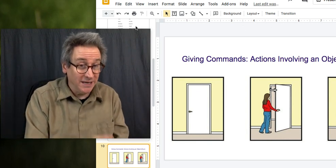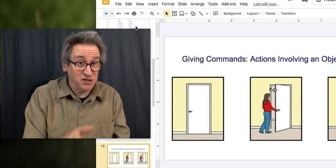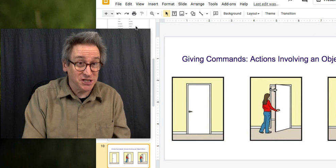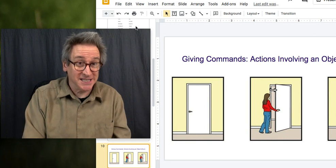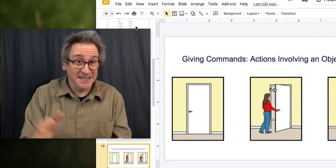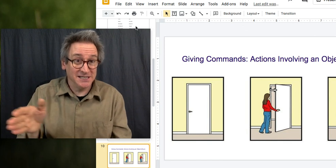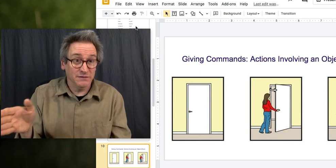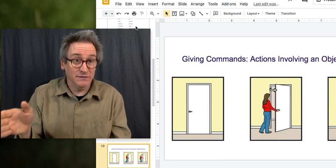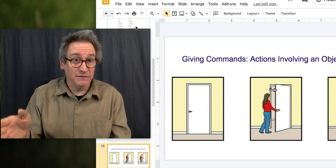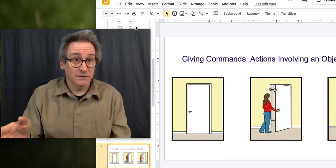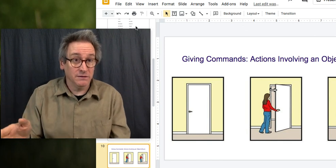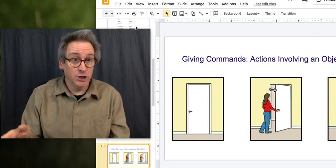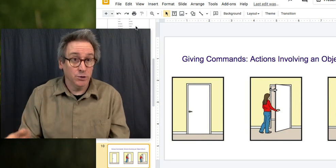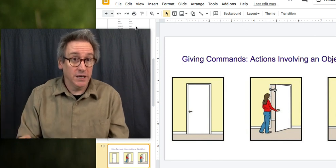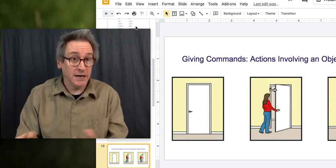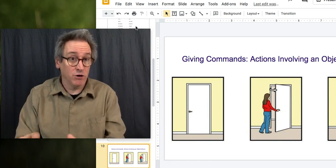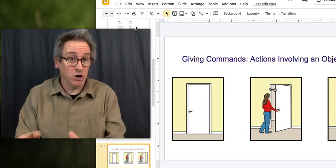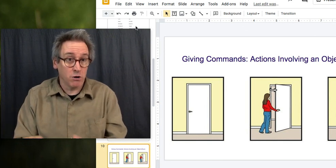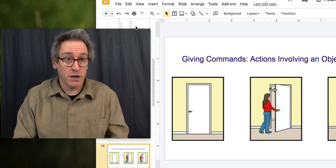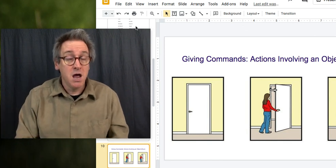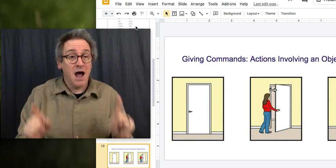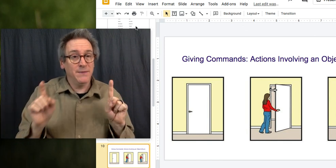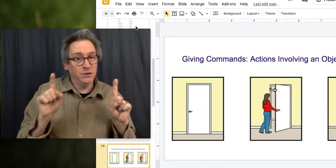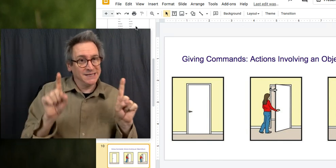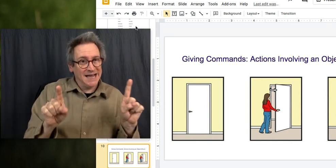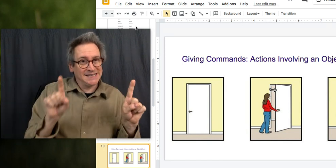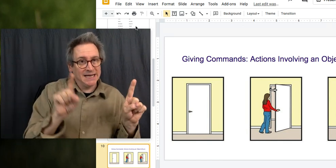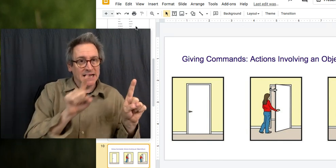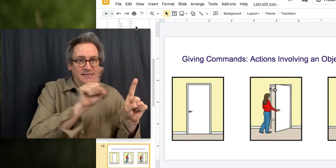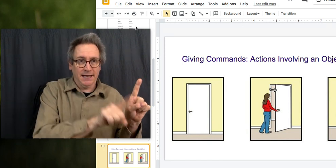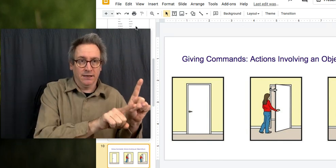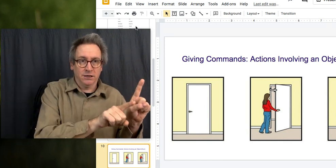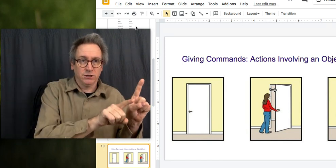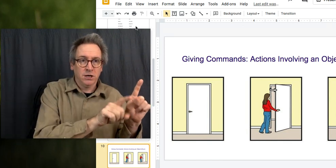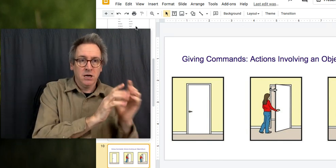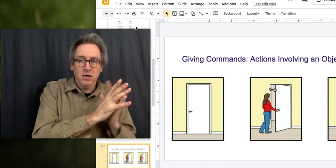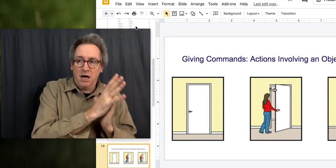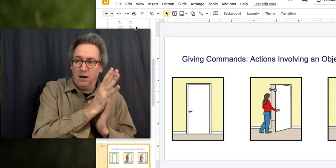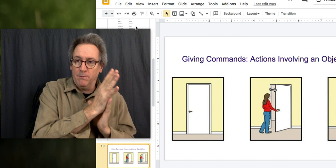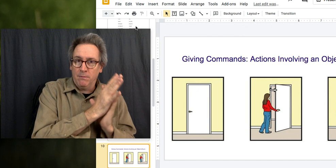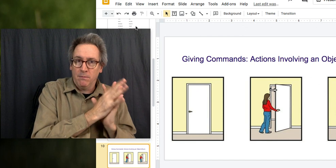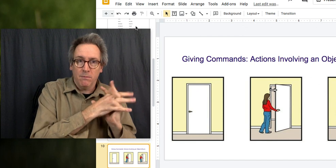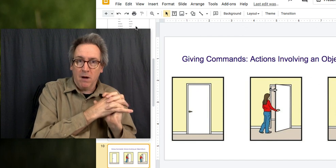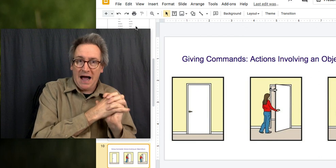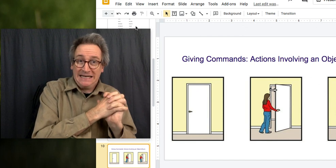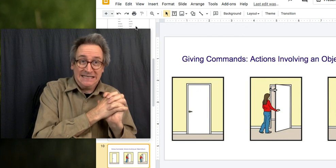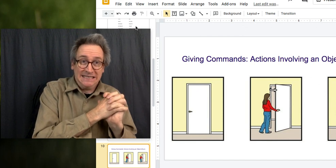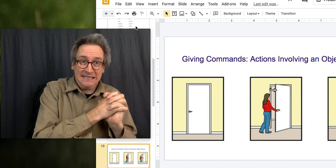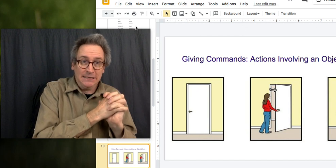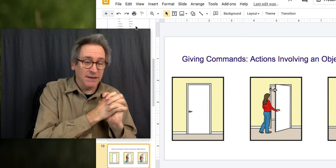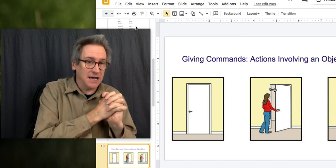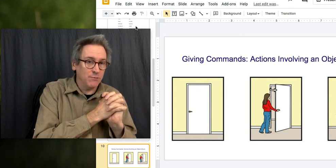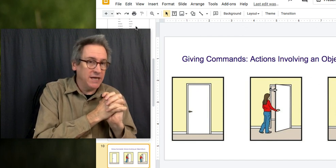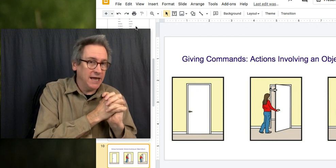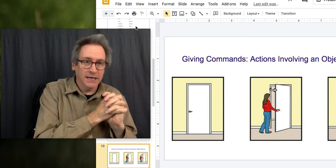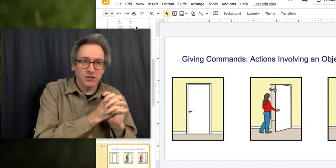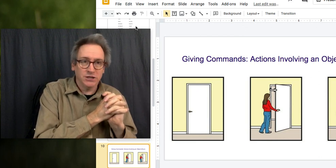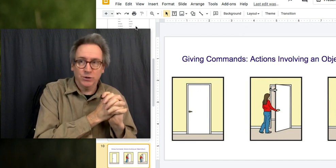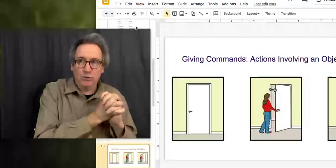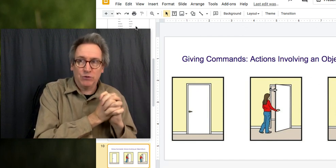with each successive unit that I'm recording, I'm going to use less and less English. Ideally, by the time we